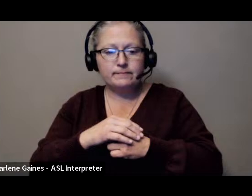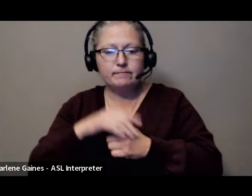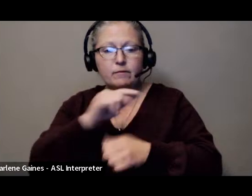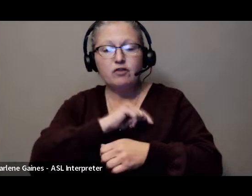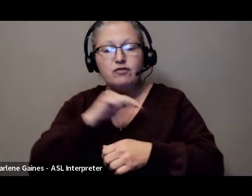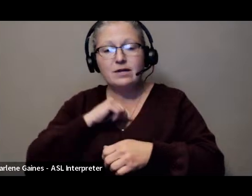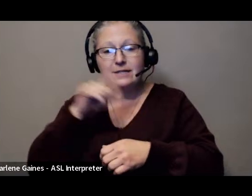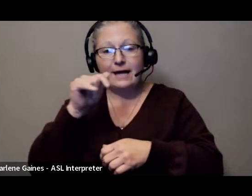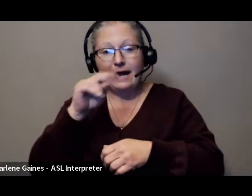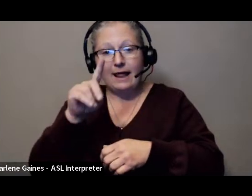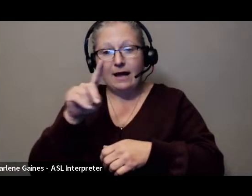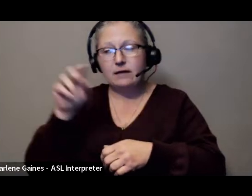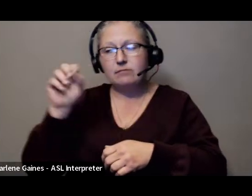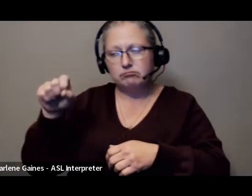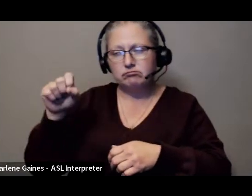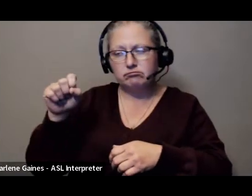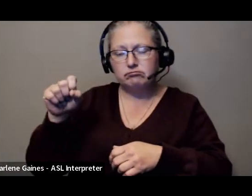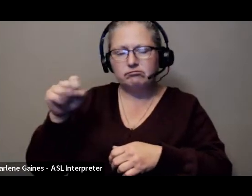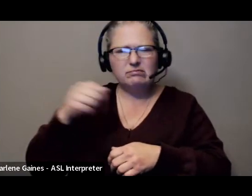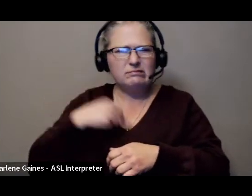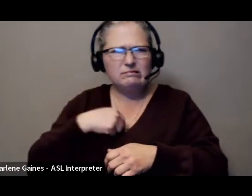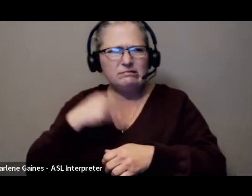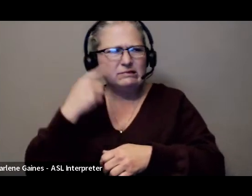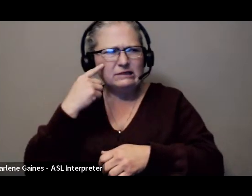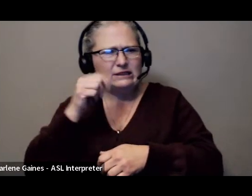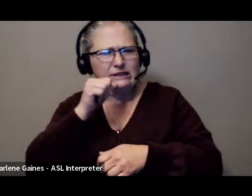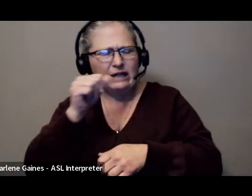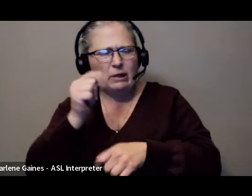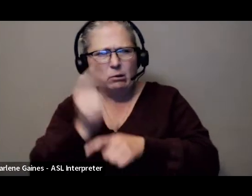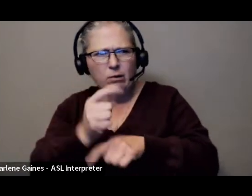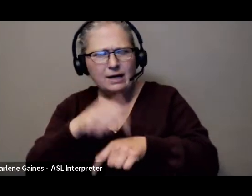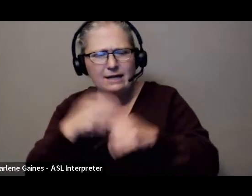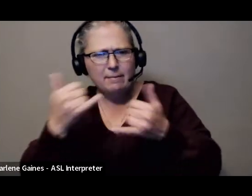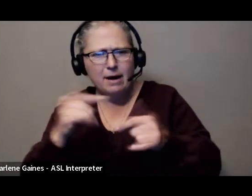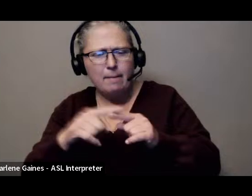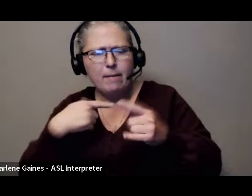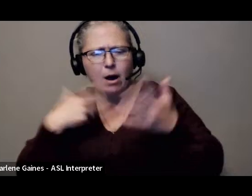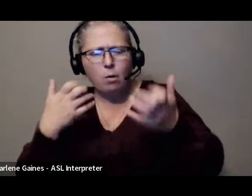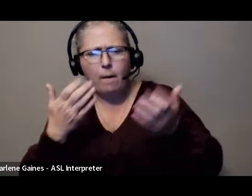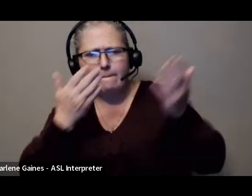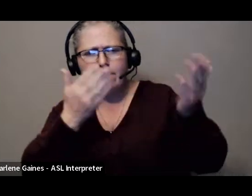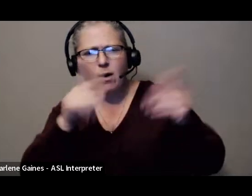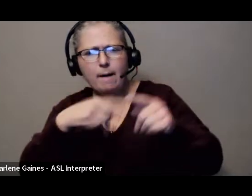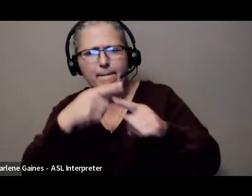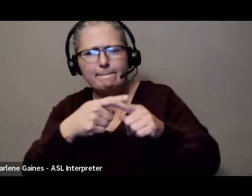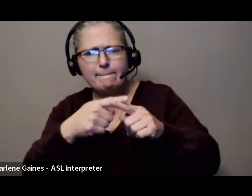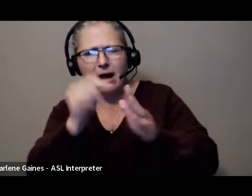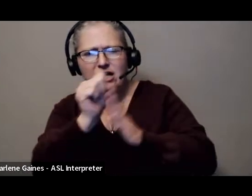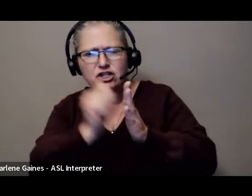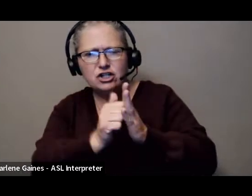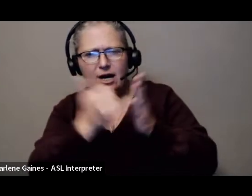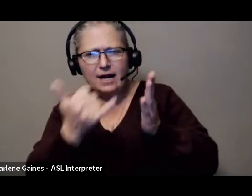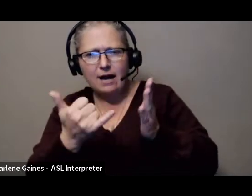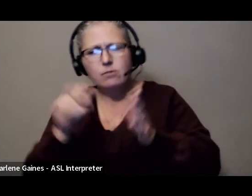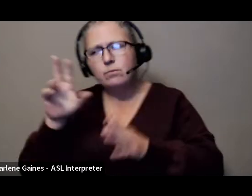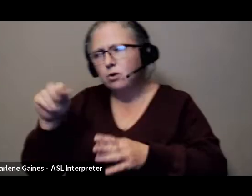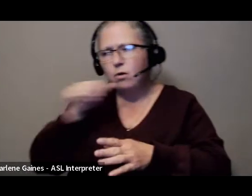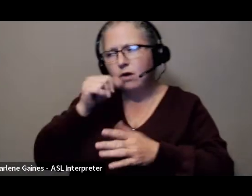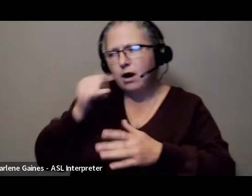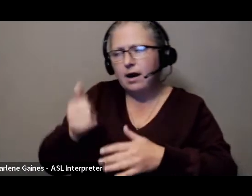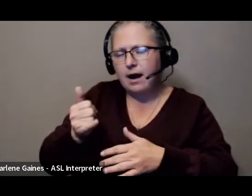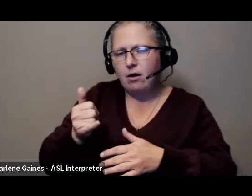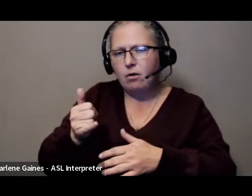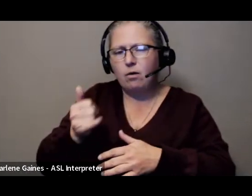Trustee Land. Yes. I don't know if that was the right time, but I'd like to make a motion about an item on the agenda This is not the right time.